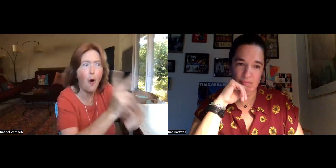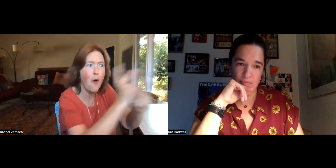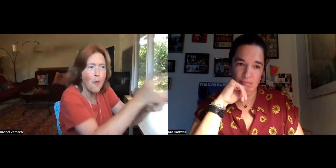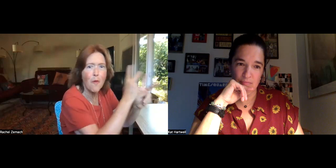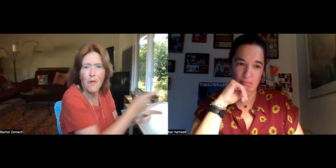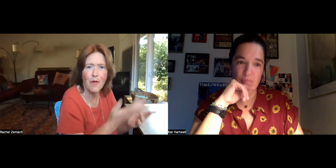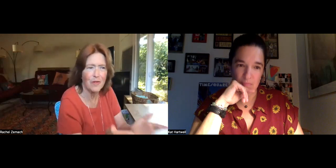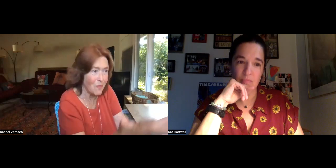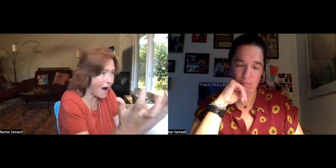bar.